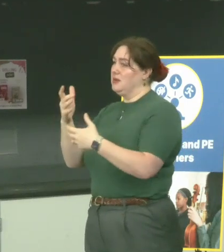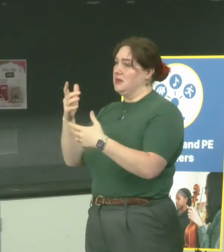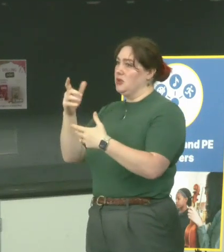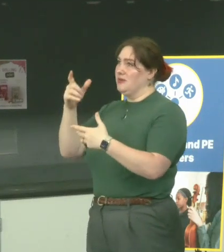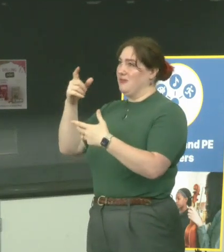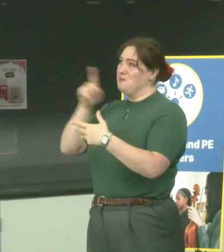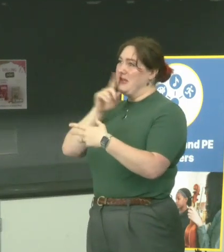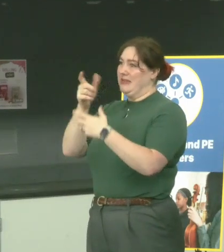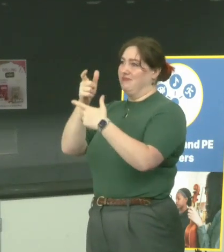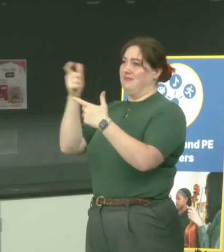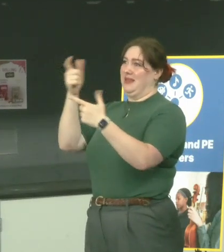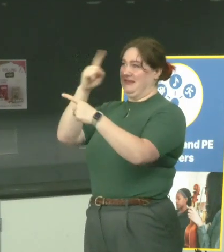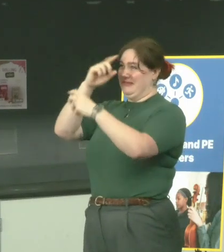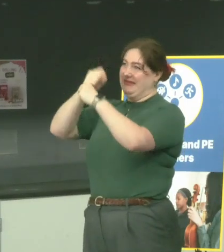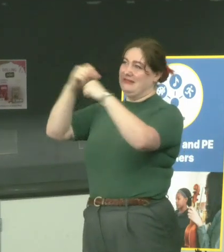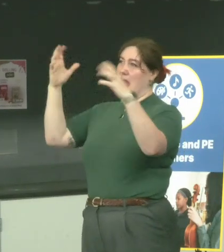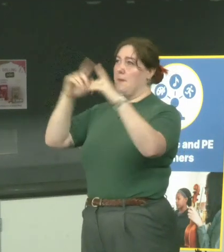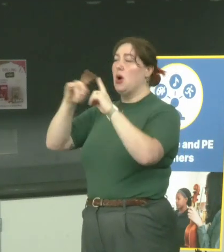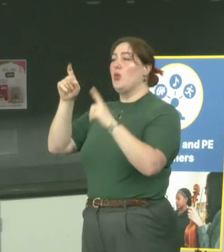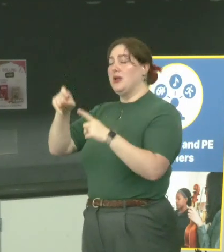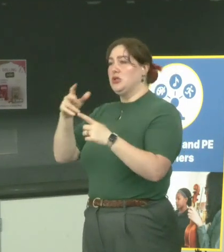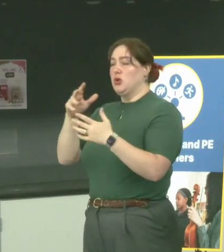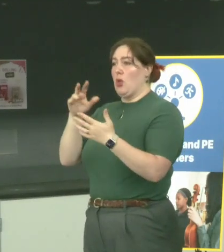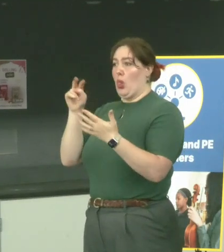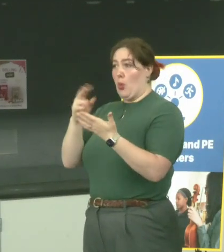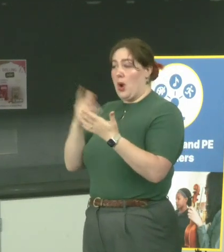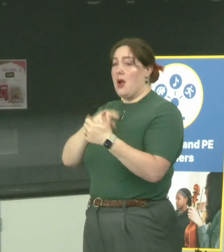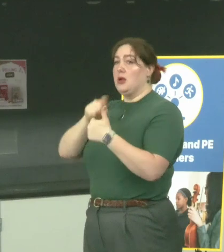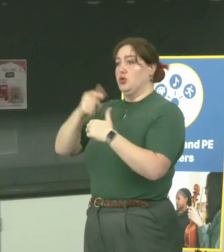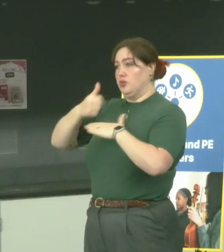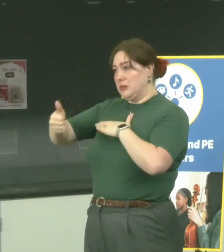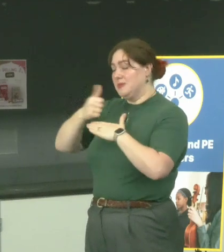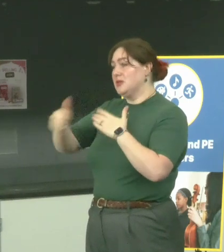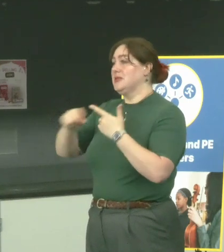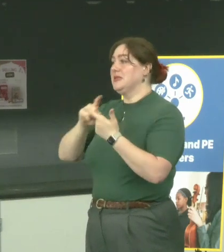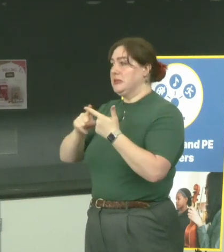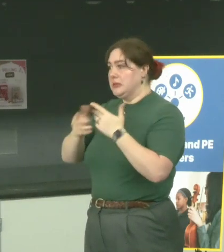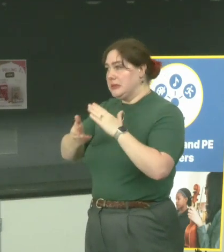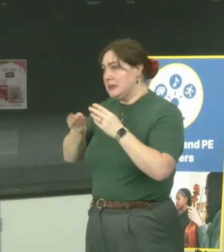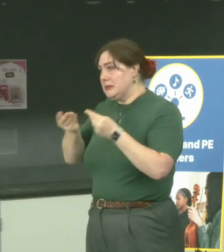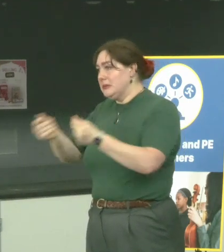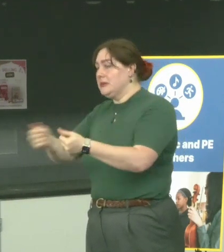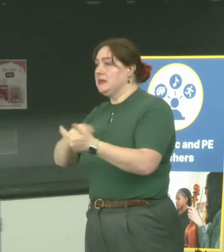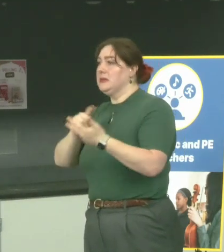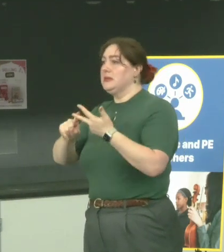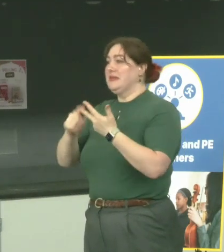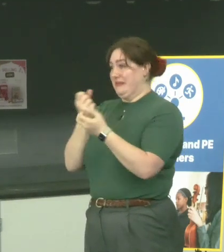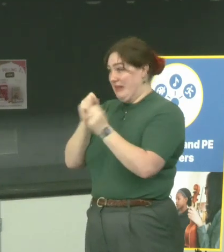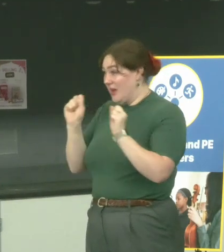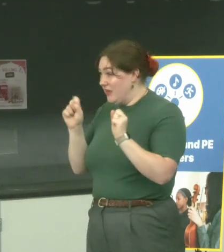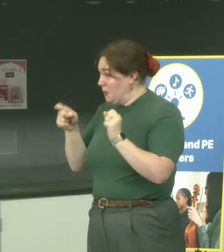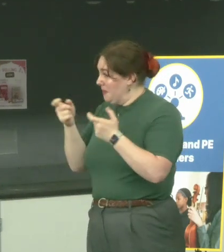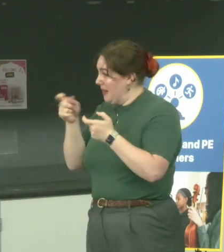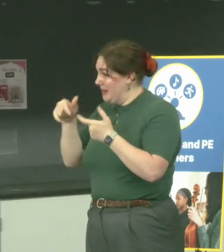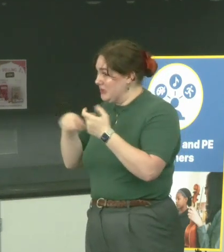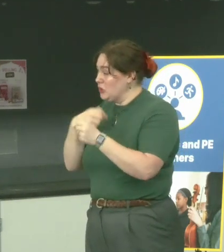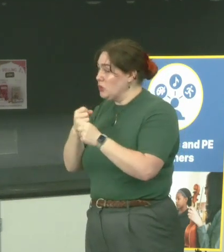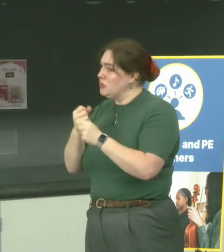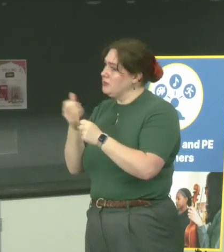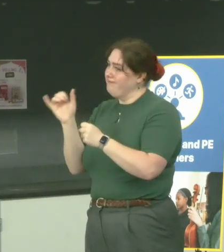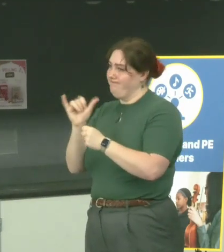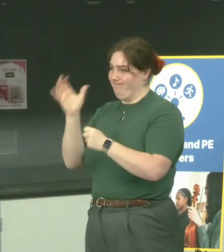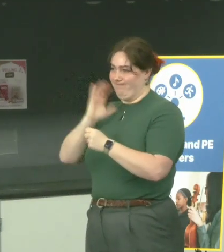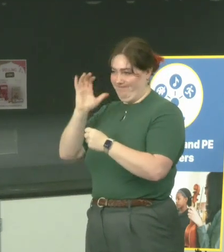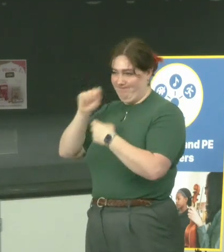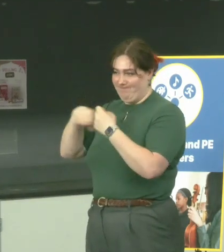need to be looking at transportation, efficiency, safety is an issue that we have to manage this year and previous years, but